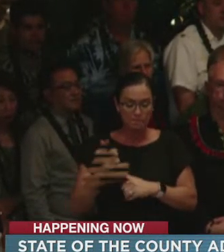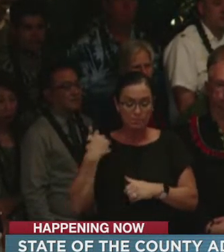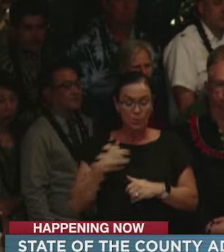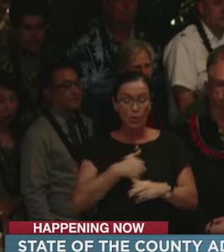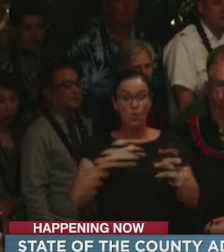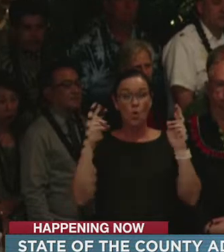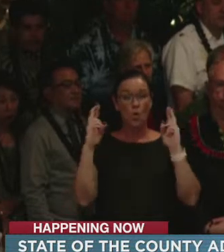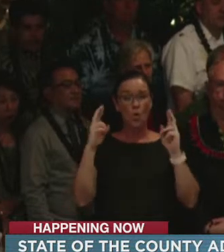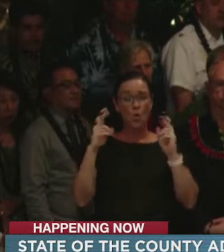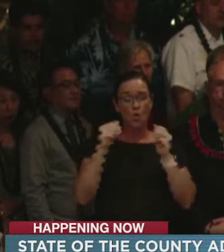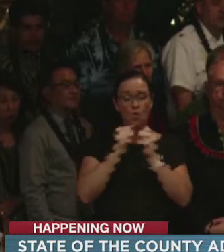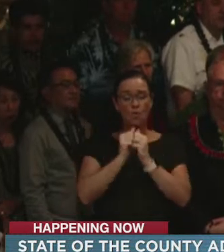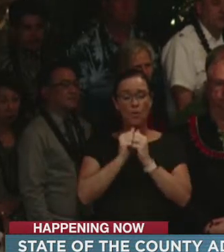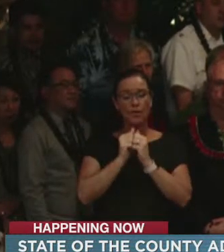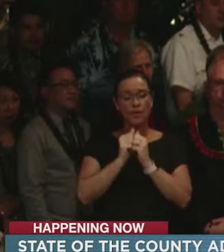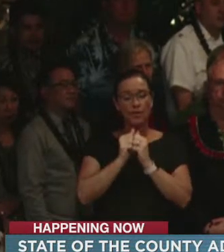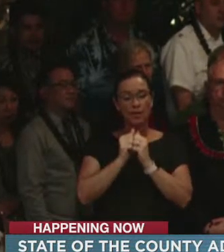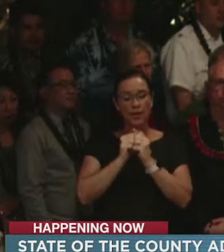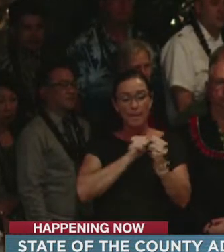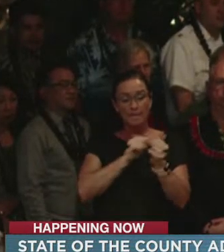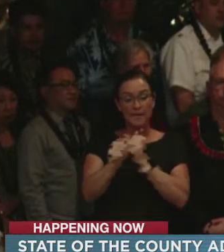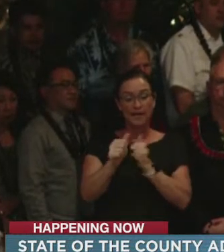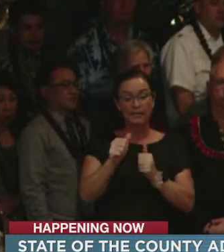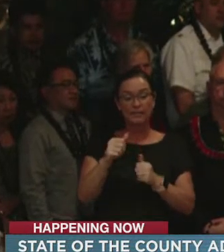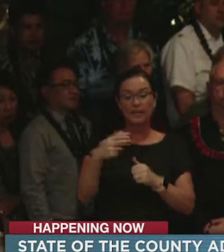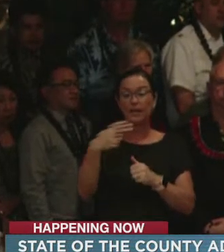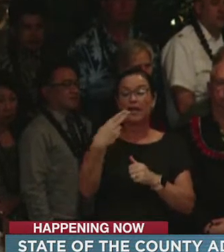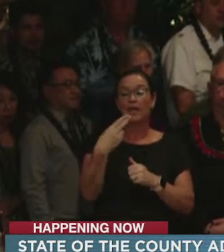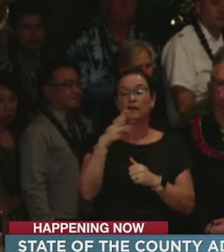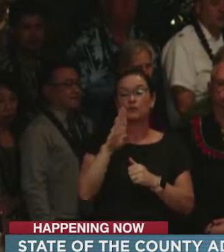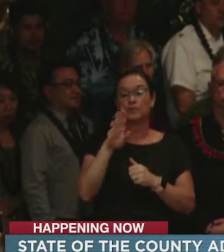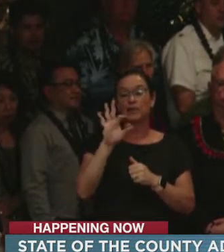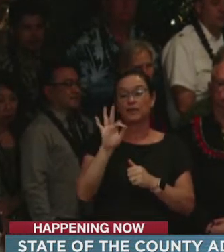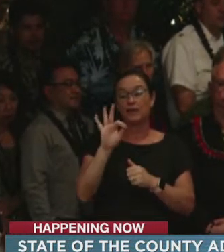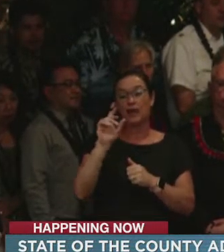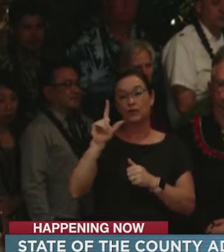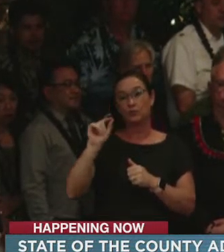that with the passage of HB 920 and the consultant's